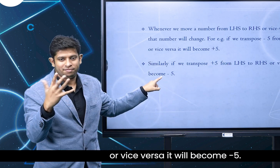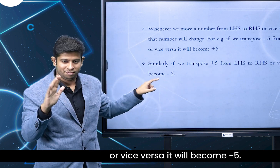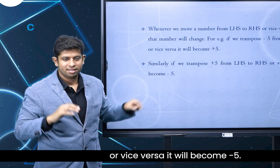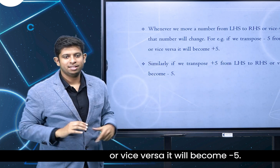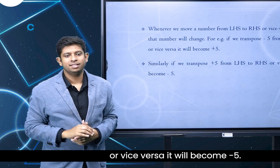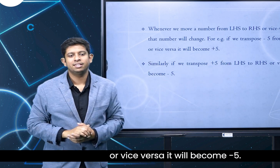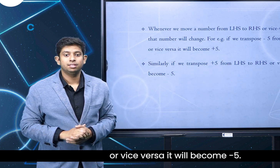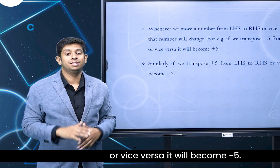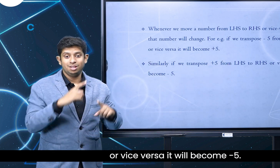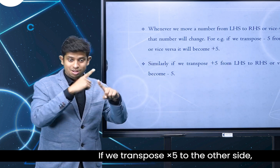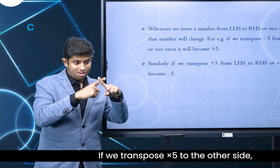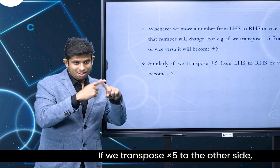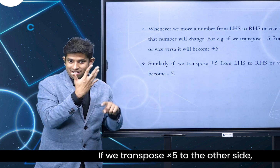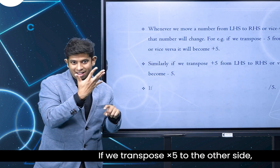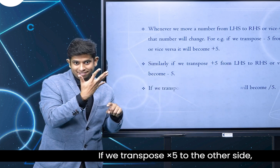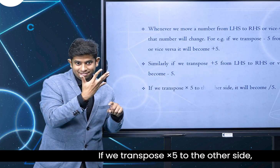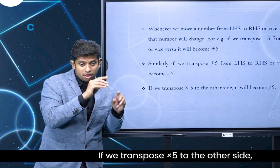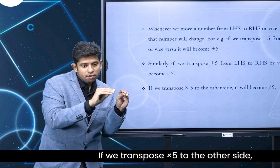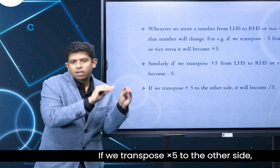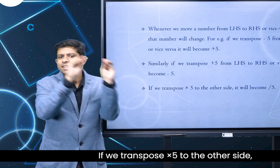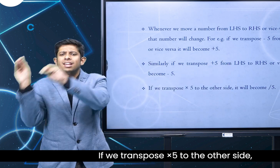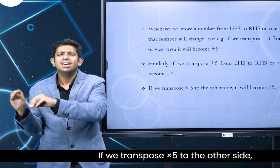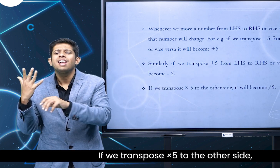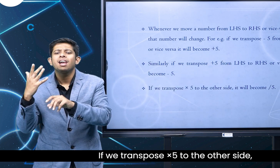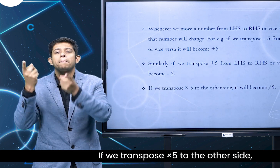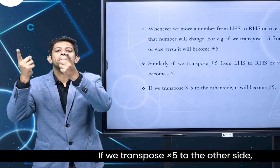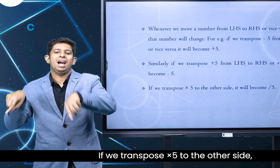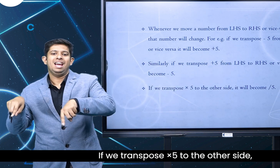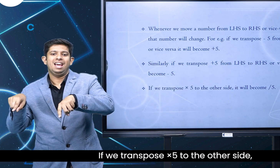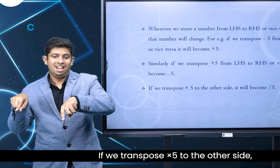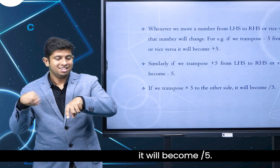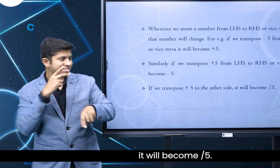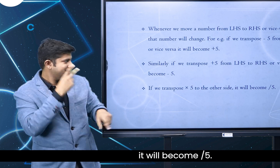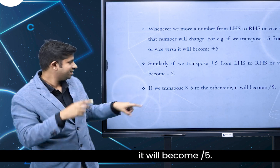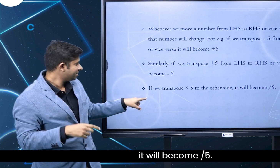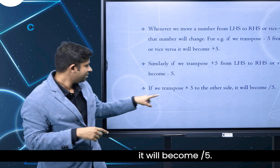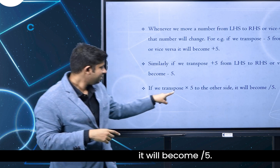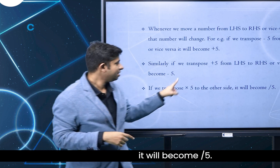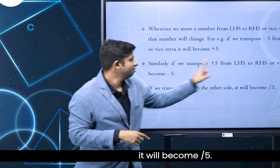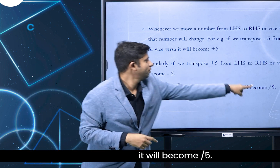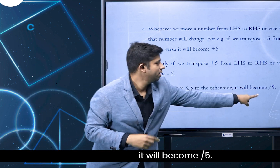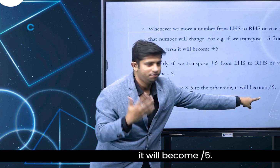5. If we transpose multiple 5 to the other side, it will become division 5.